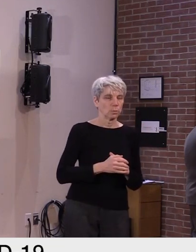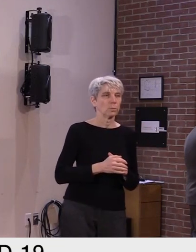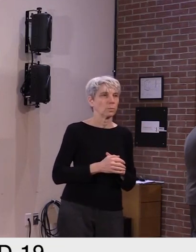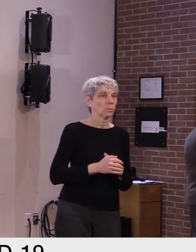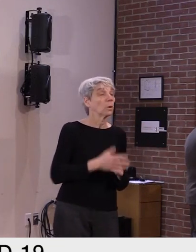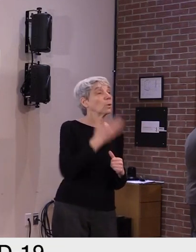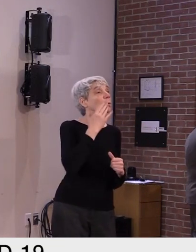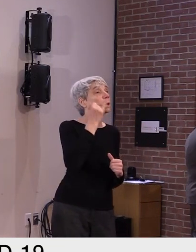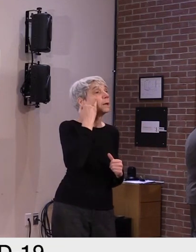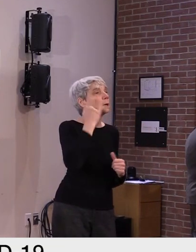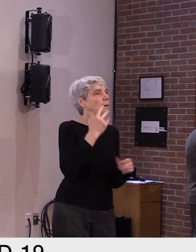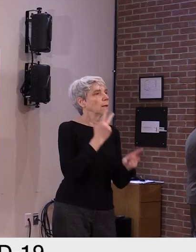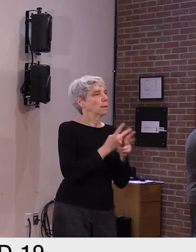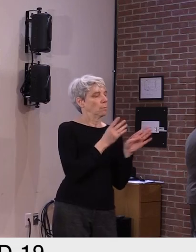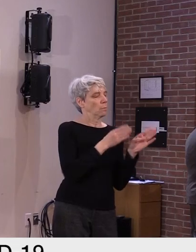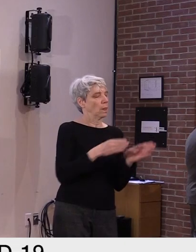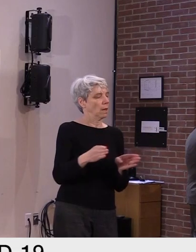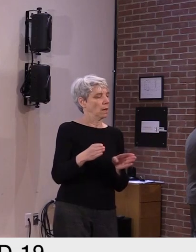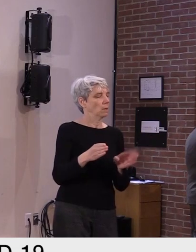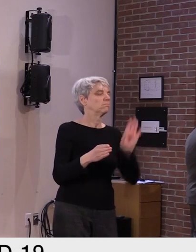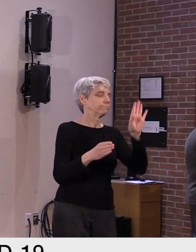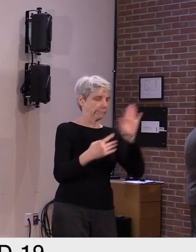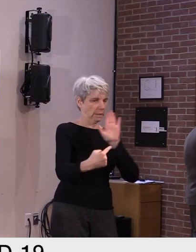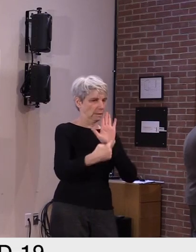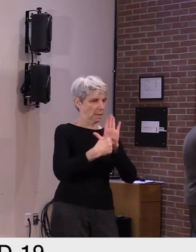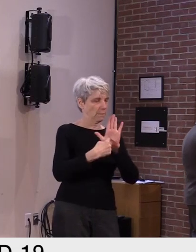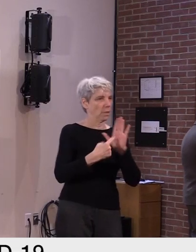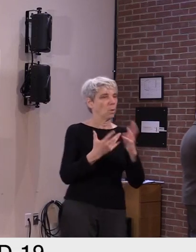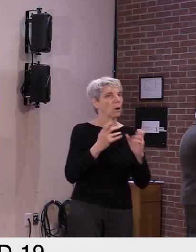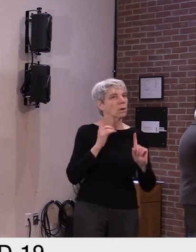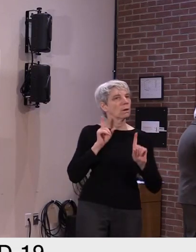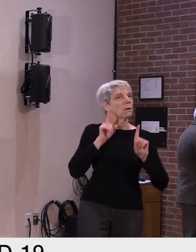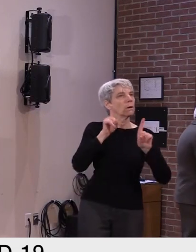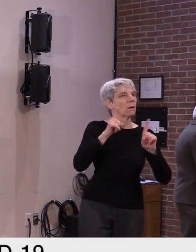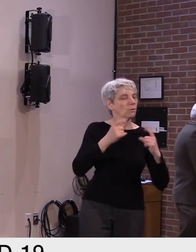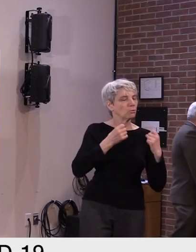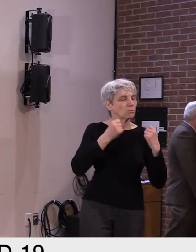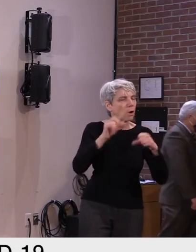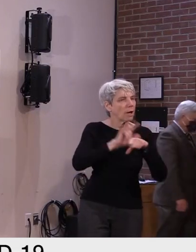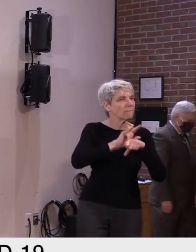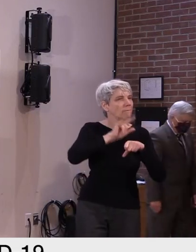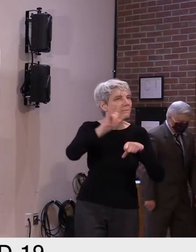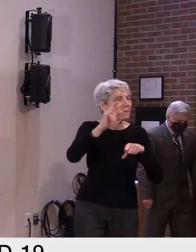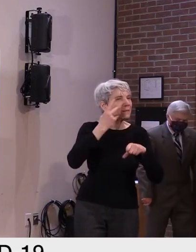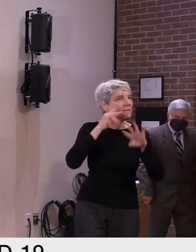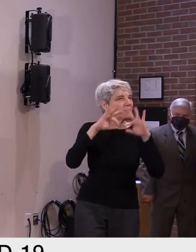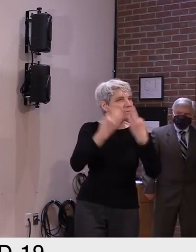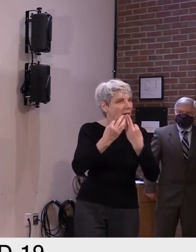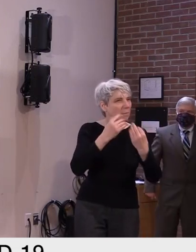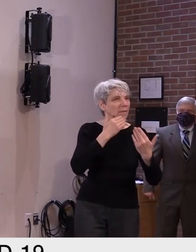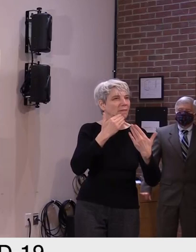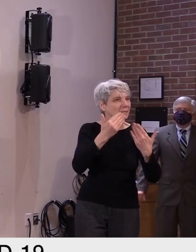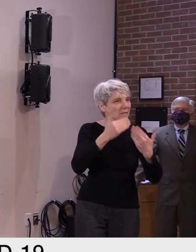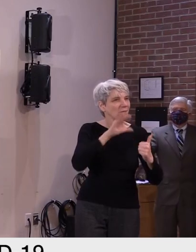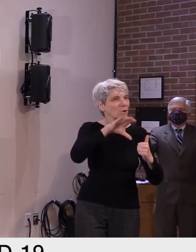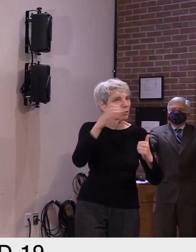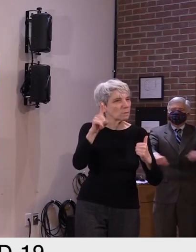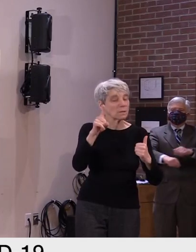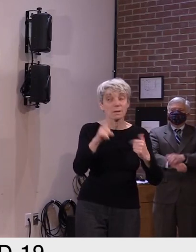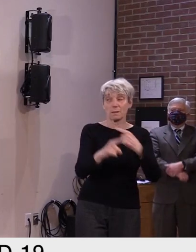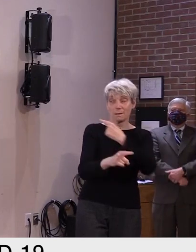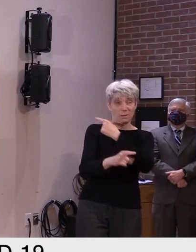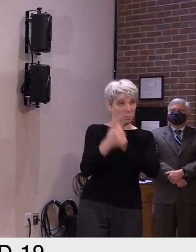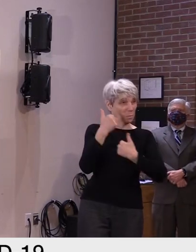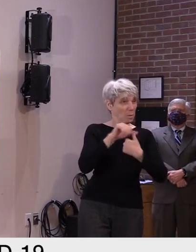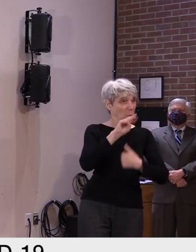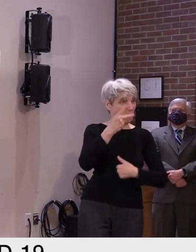plan. If you're going to travel for the holidays, look at the cross-state travel map that you just saw, and